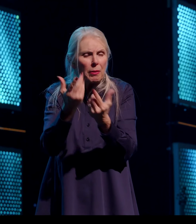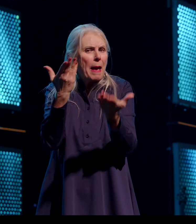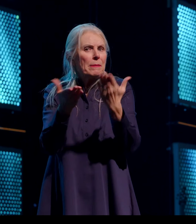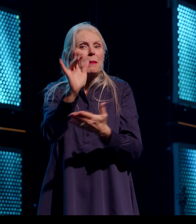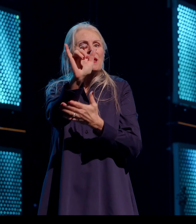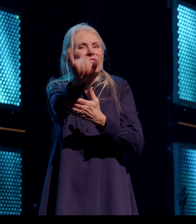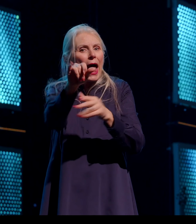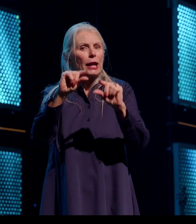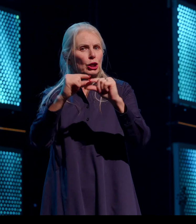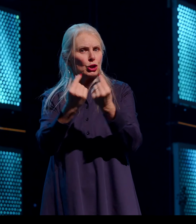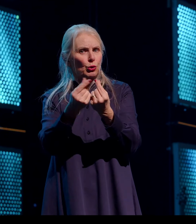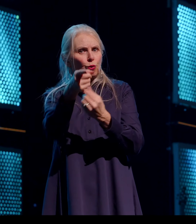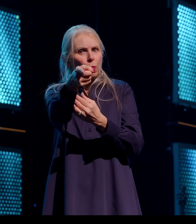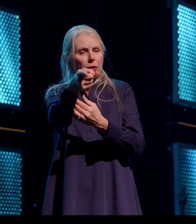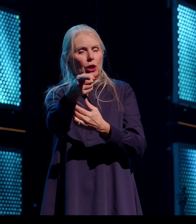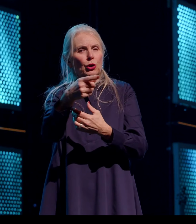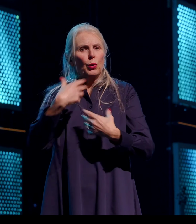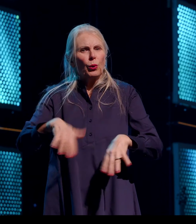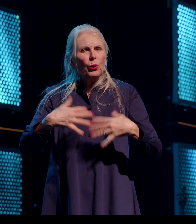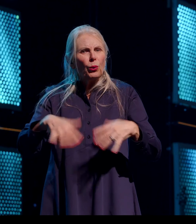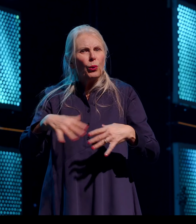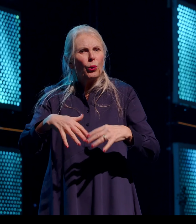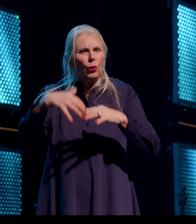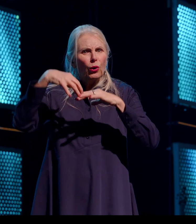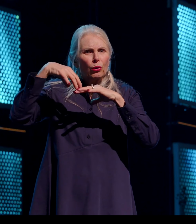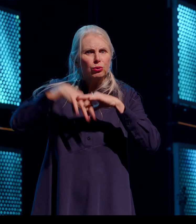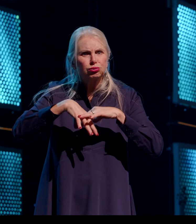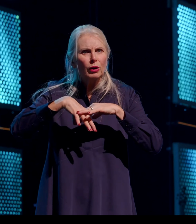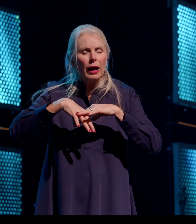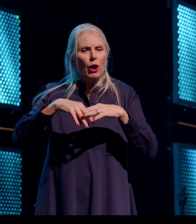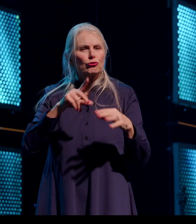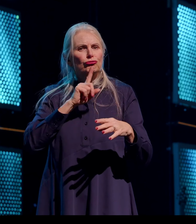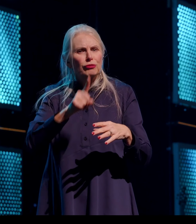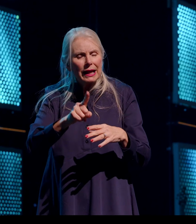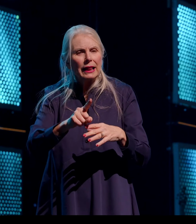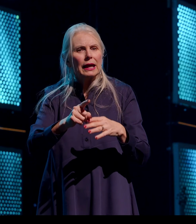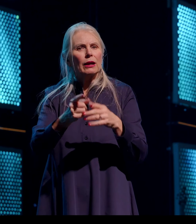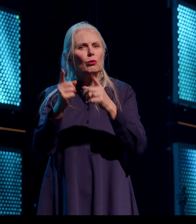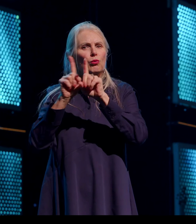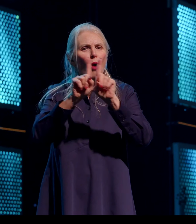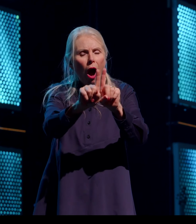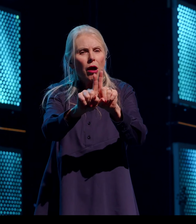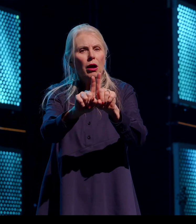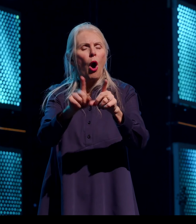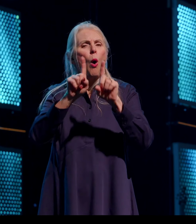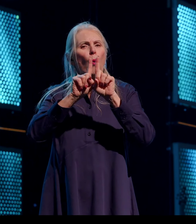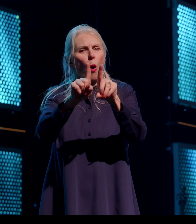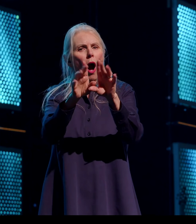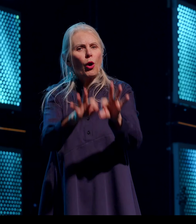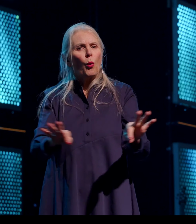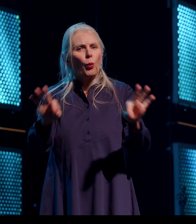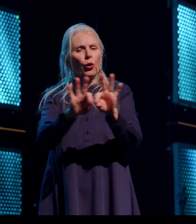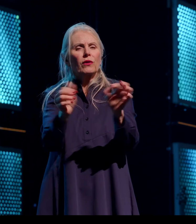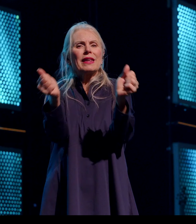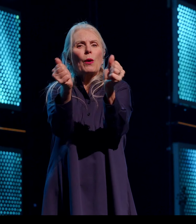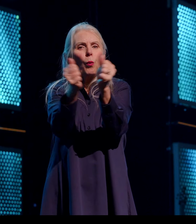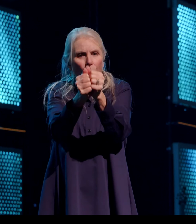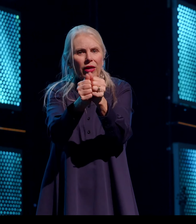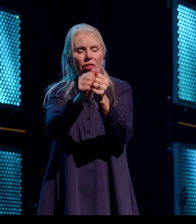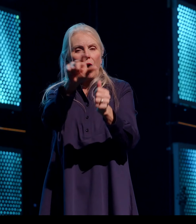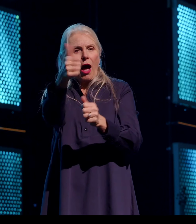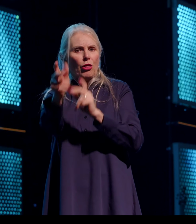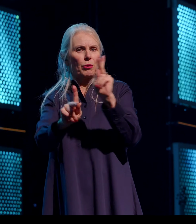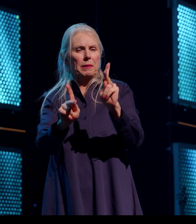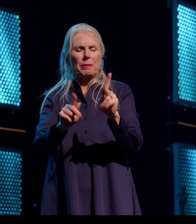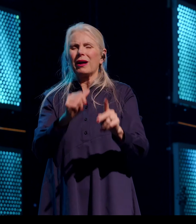connected and meet other people as you walk together to serve the Lord. Point number one on your notes, plan to walk worthy with others in serving the Lord. Don't